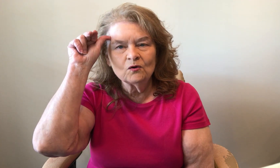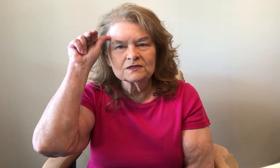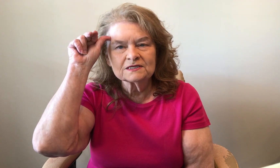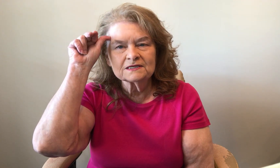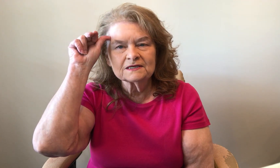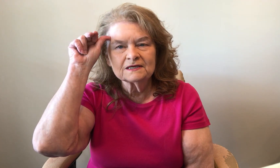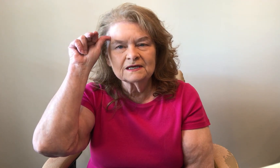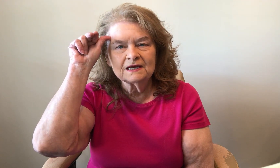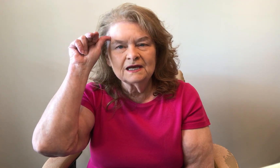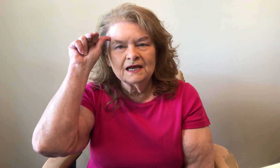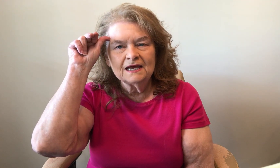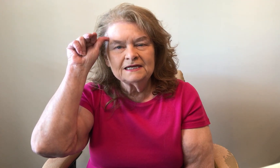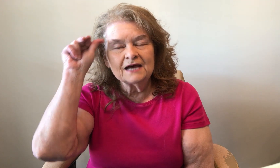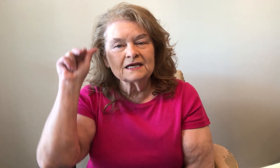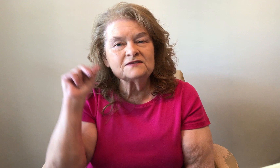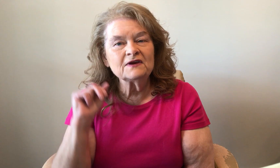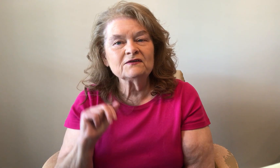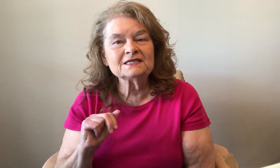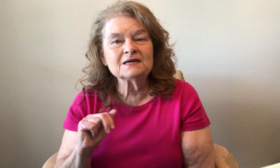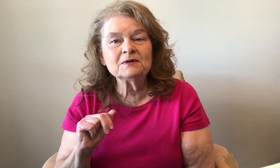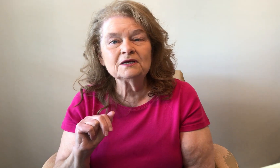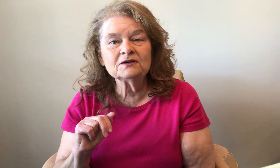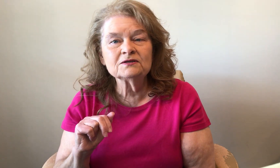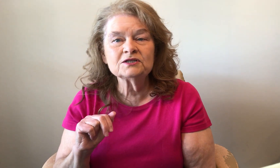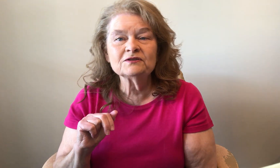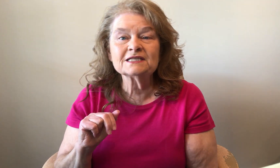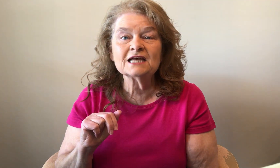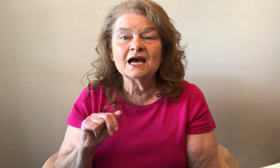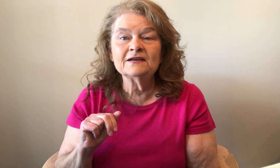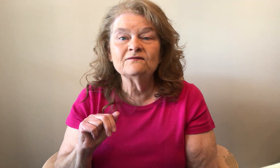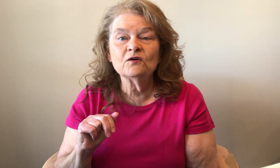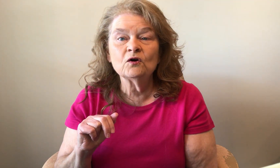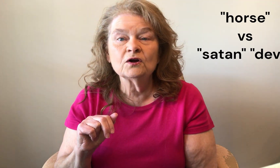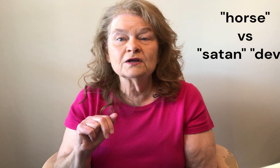Horse. Now that's very similar to the sign for